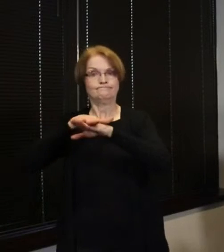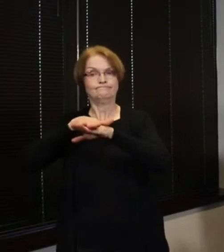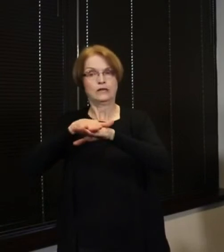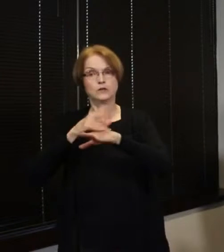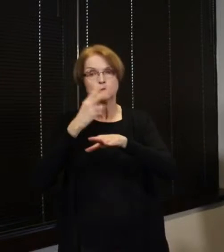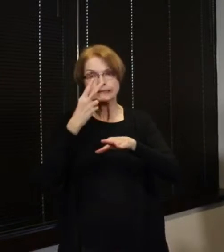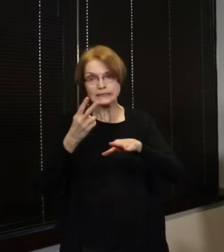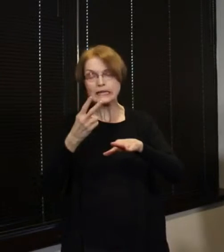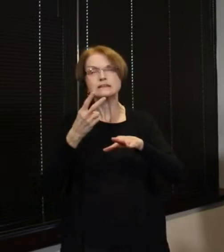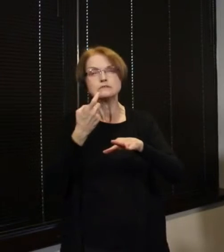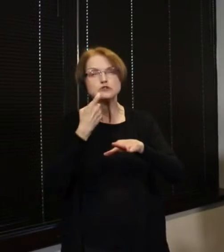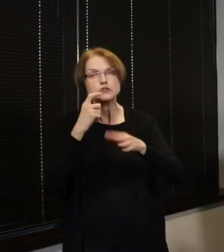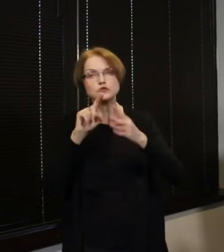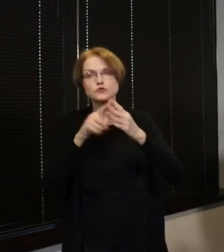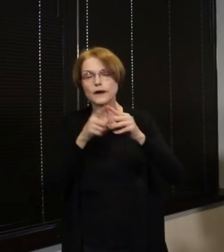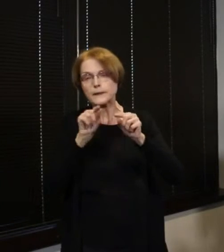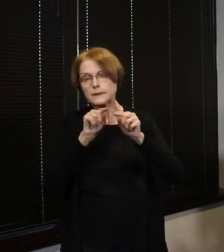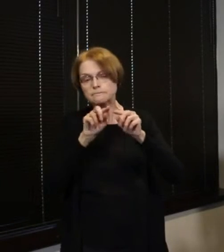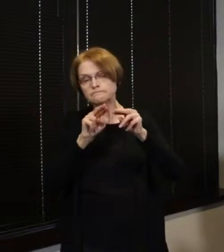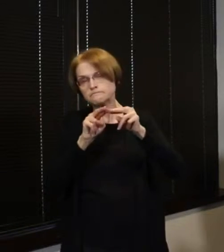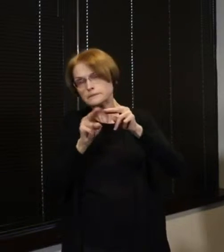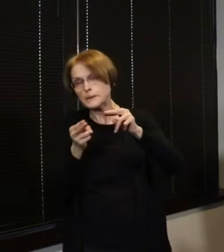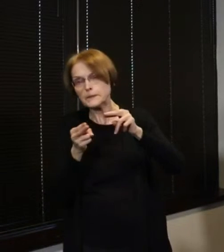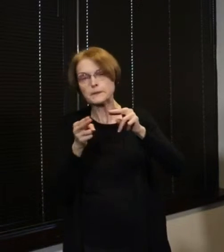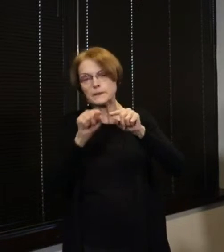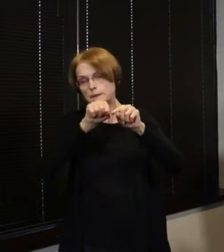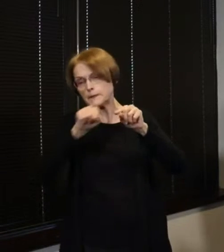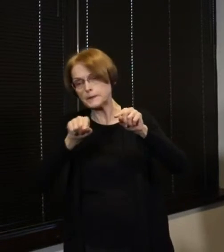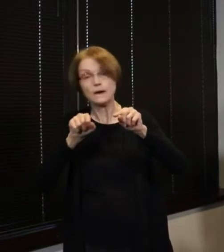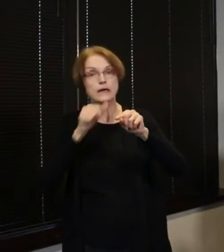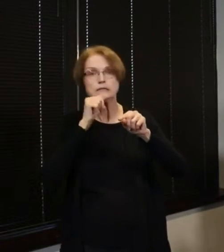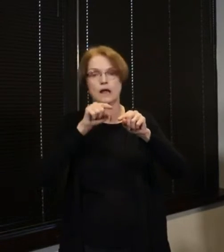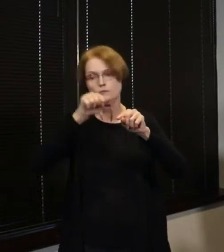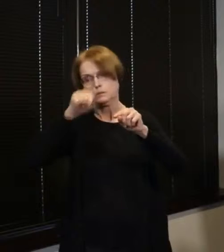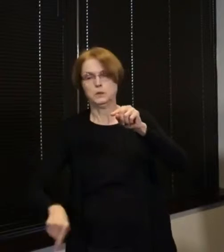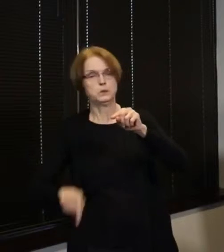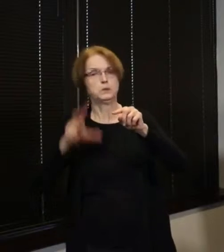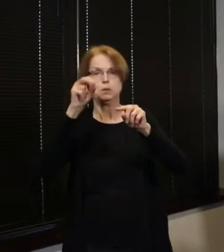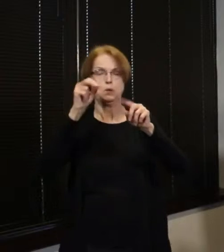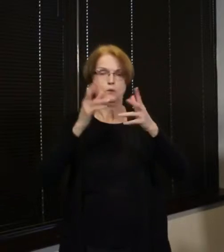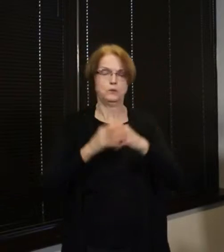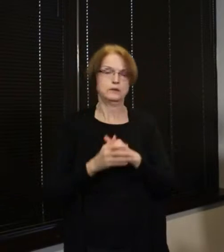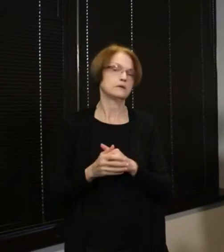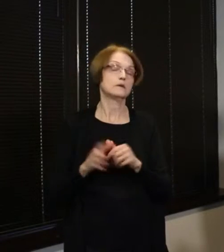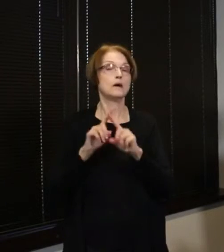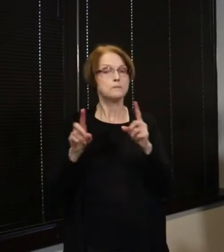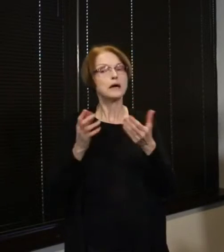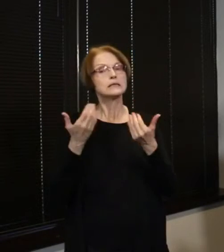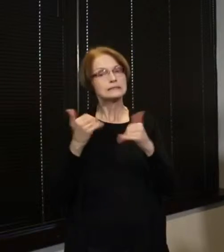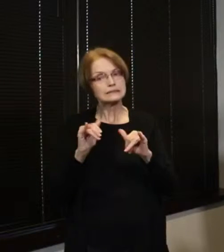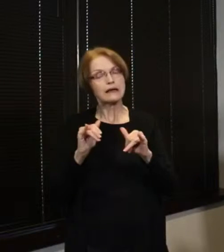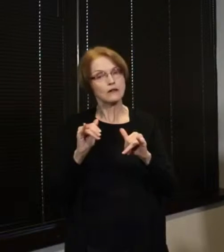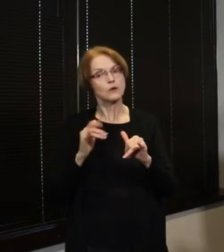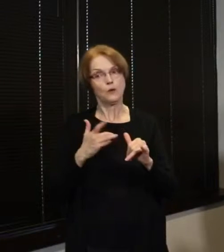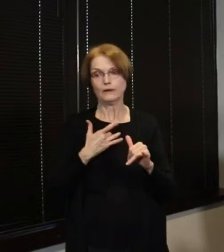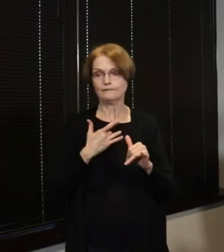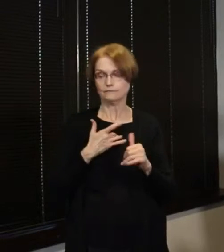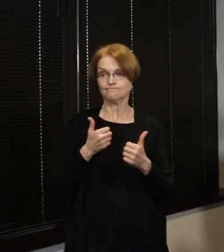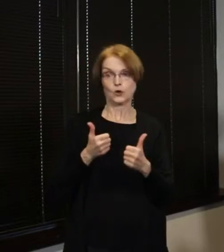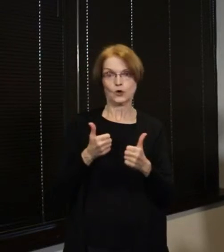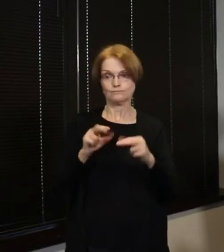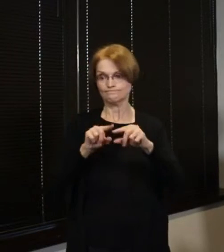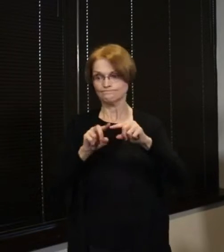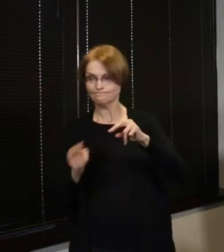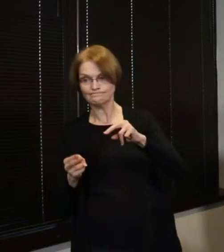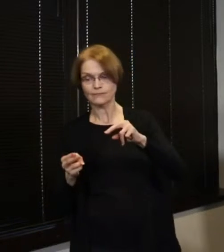turn. Not a huge turn. It's not like it's going to drop off a cliff or anything like that, but it's encouraging, and